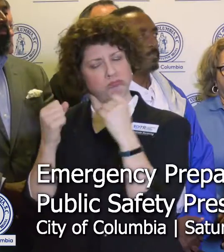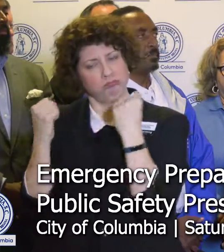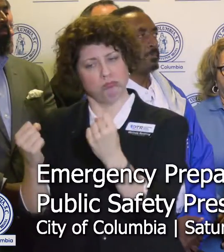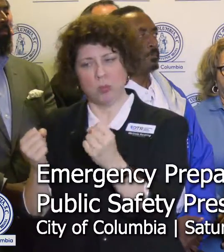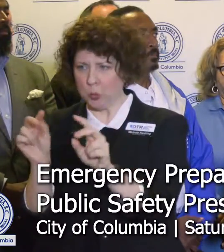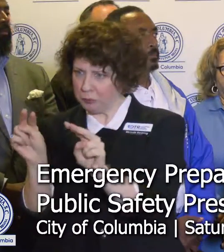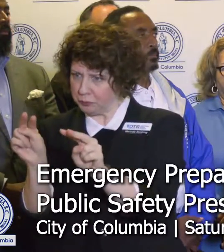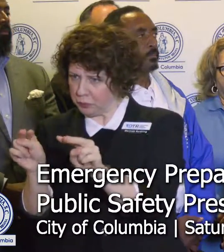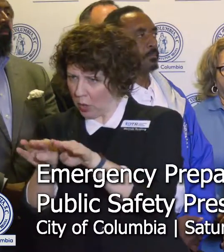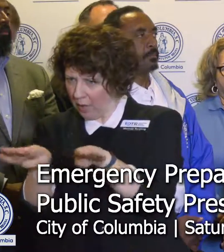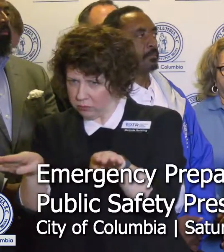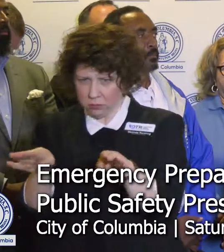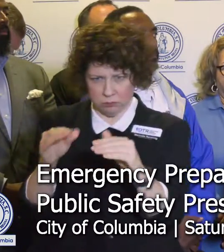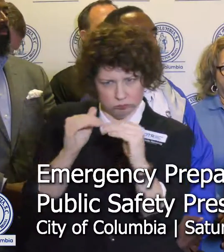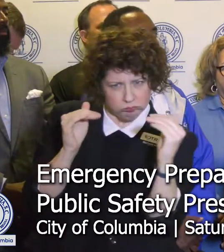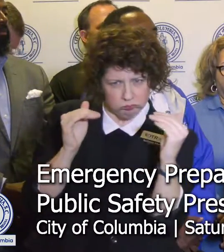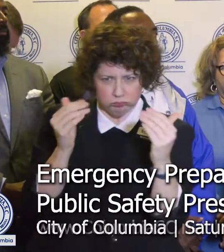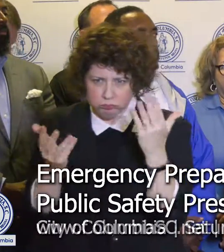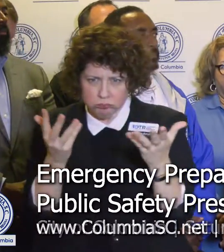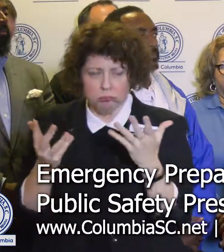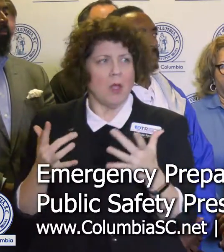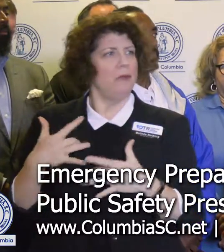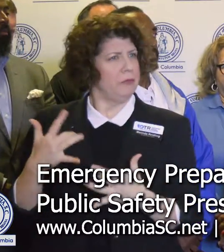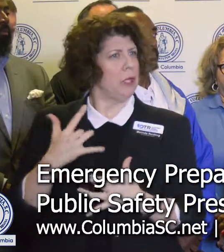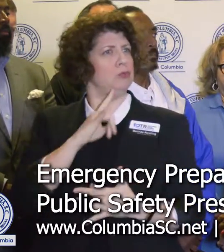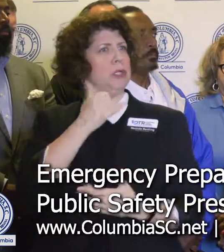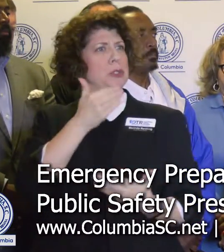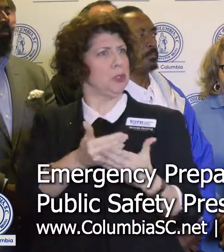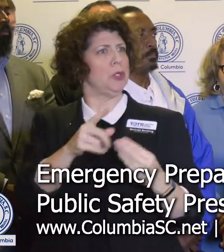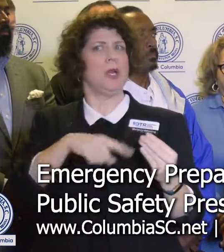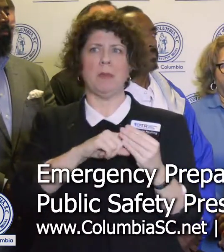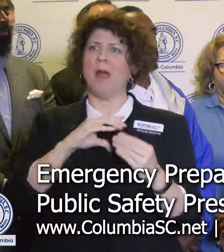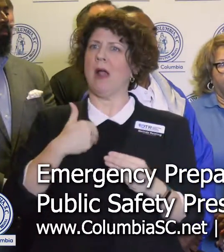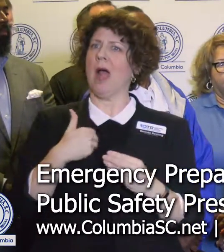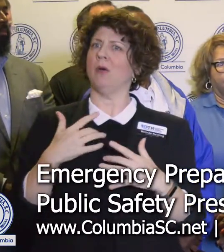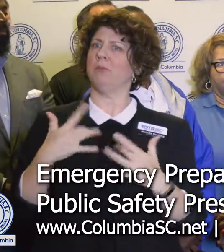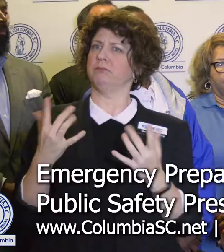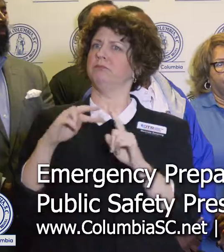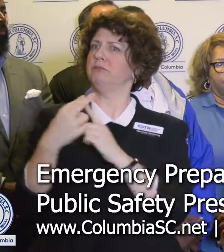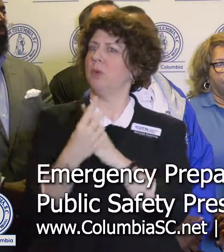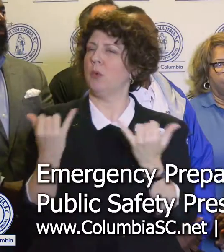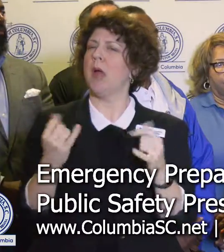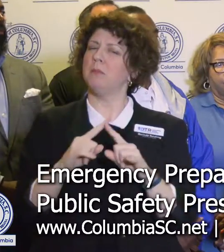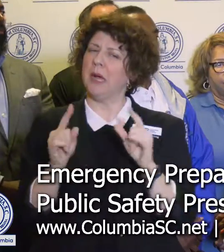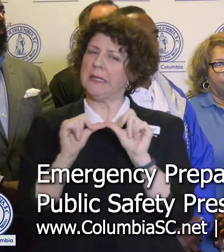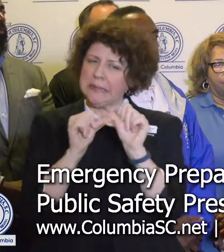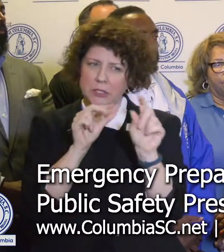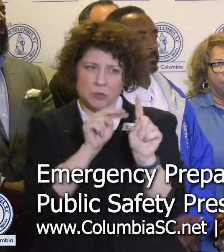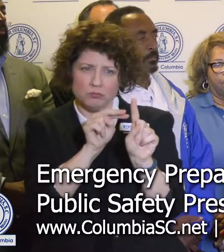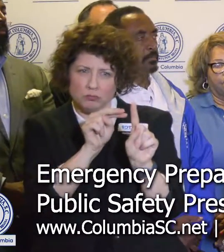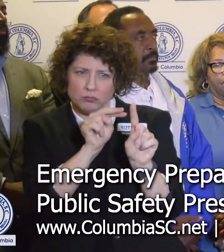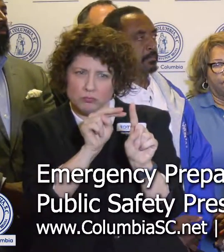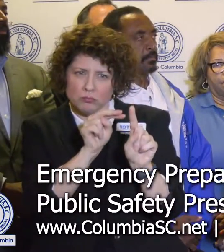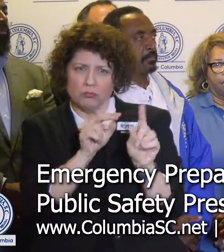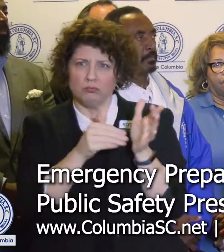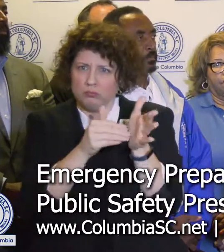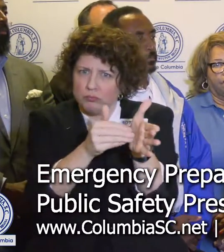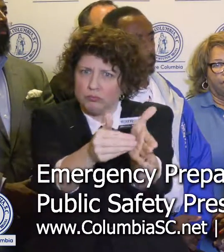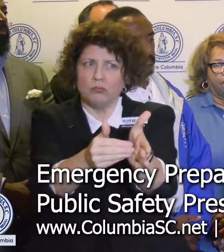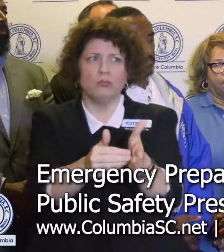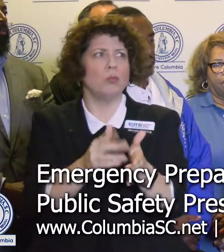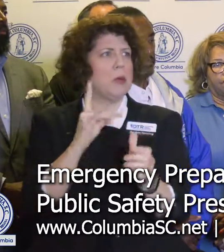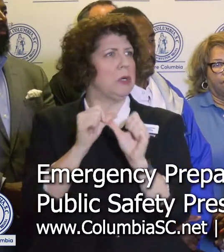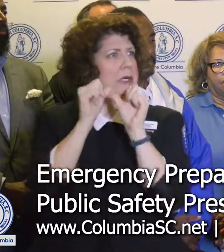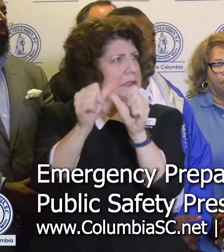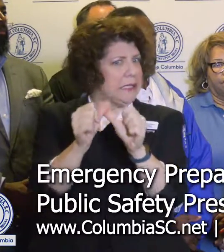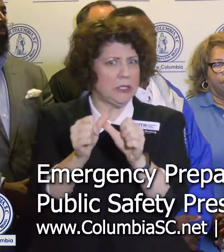water levels appropriately and feel really, really good about our position right now, but are inspecting that routinely and continue with our level